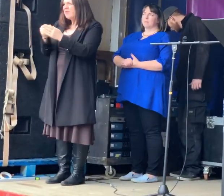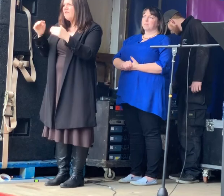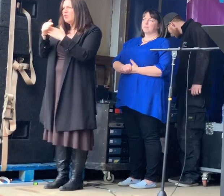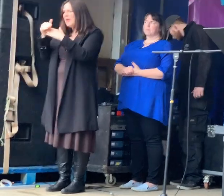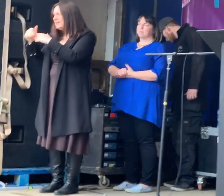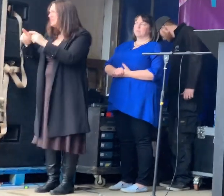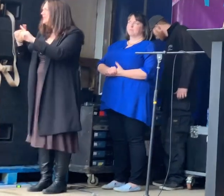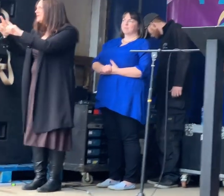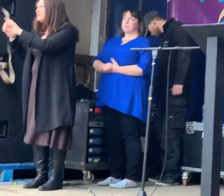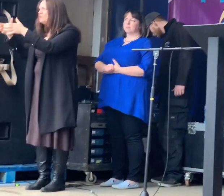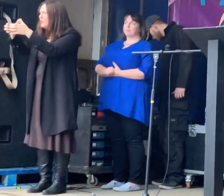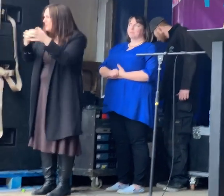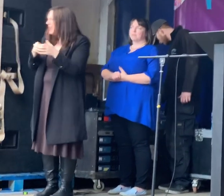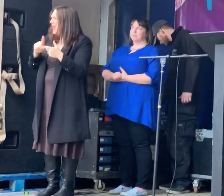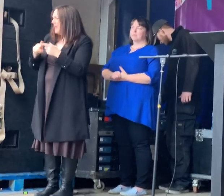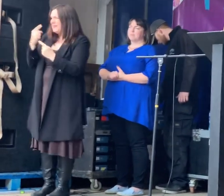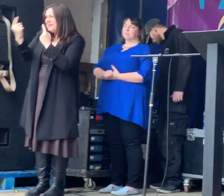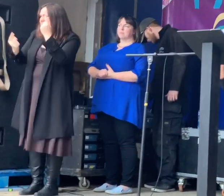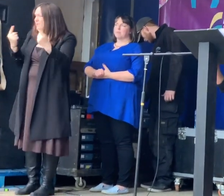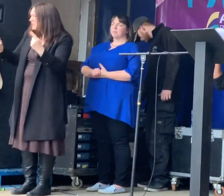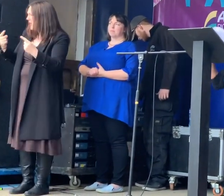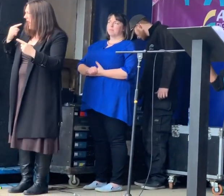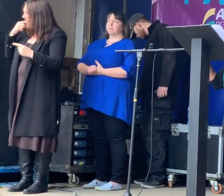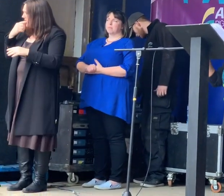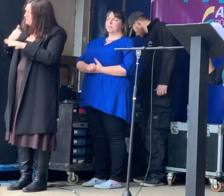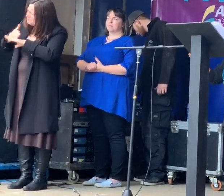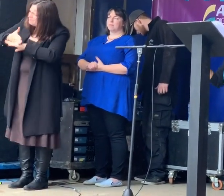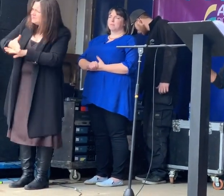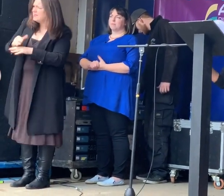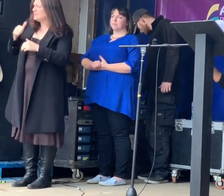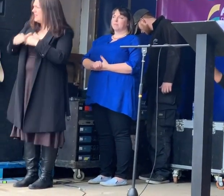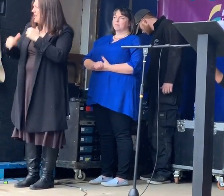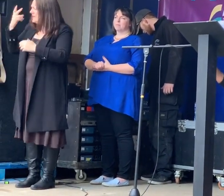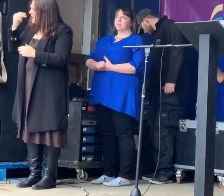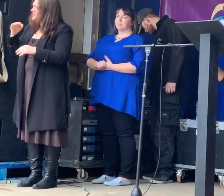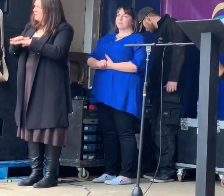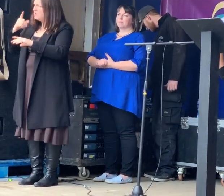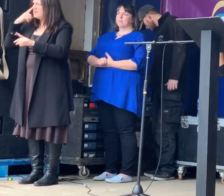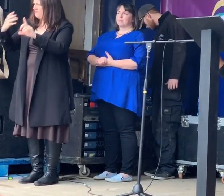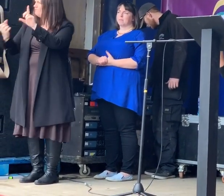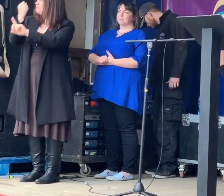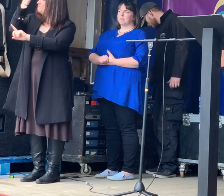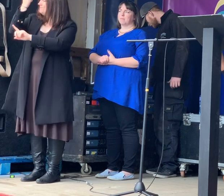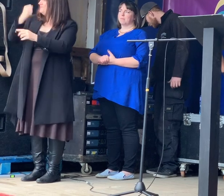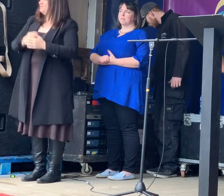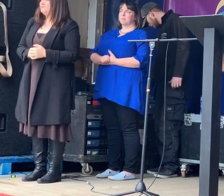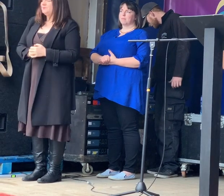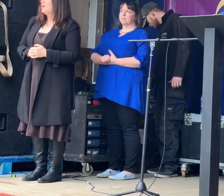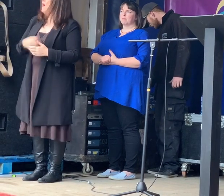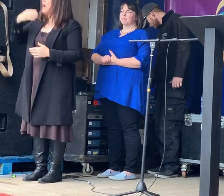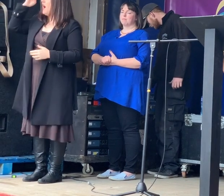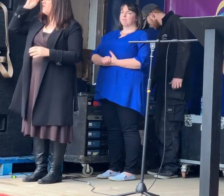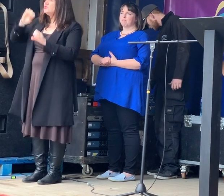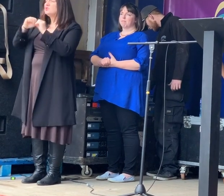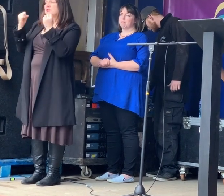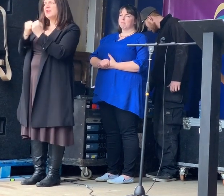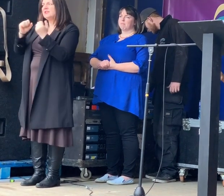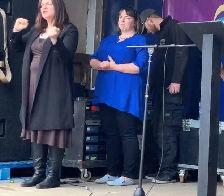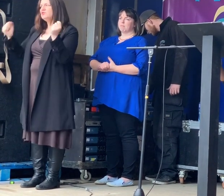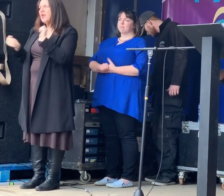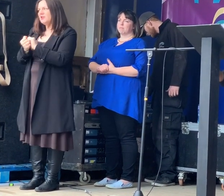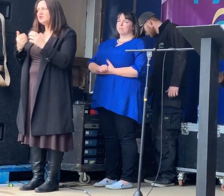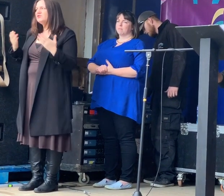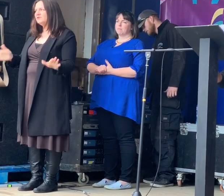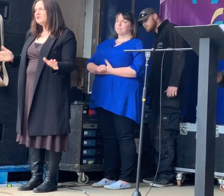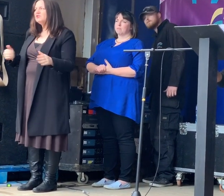and individuals who work tirelessly day and night to see this victory. Irish society was changed,